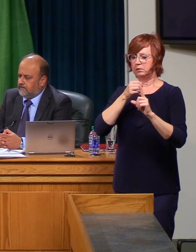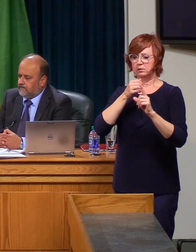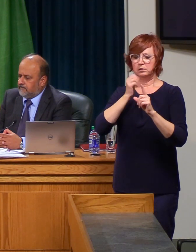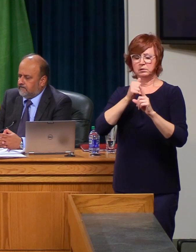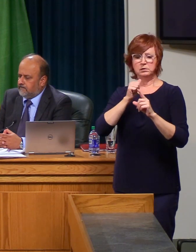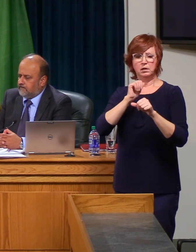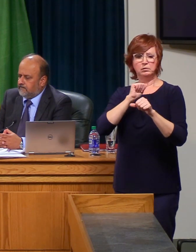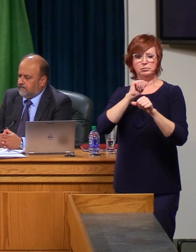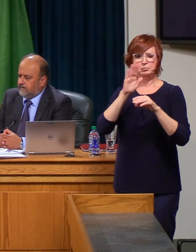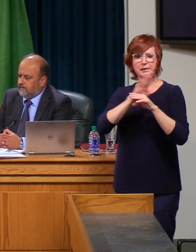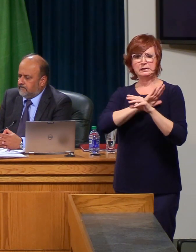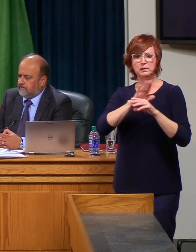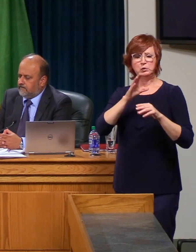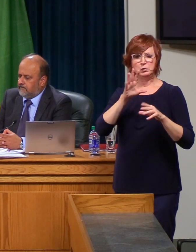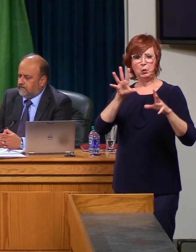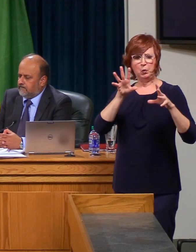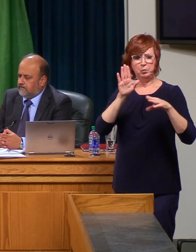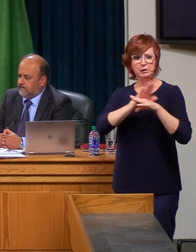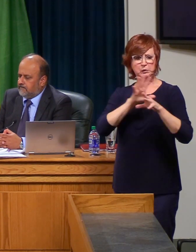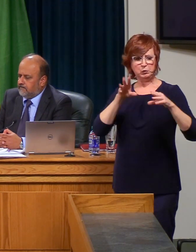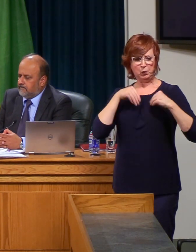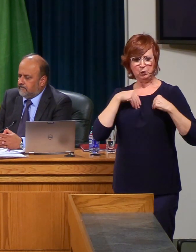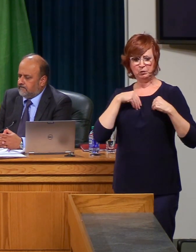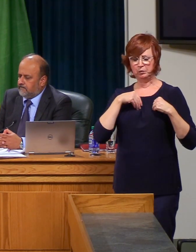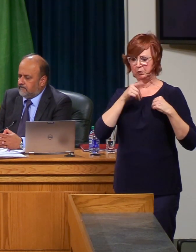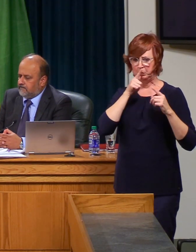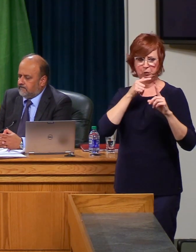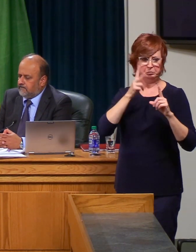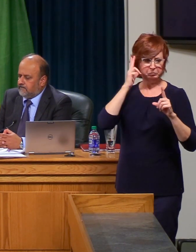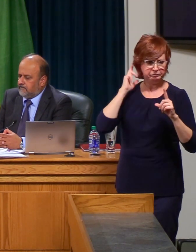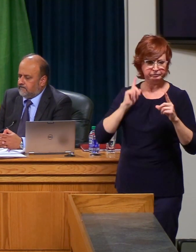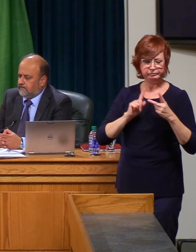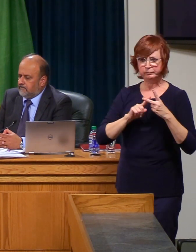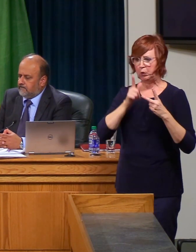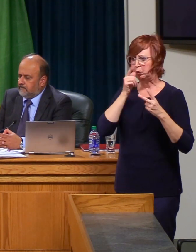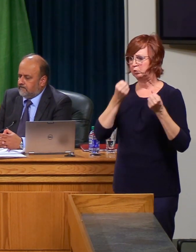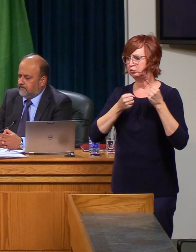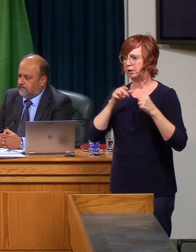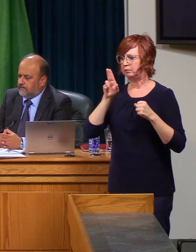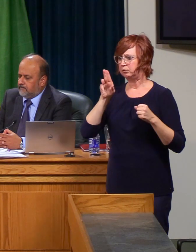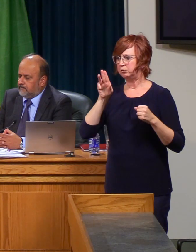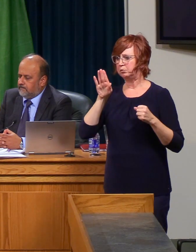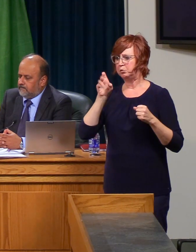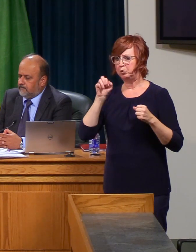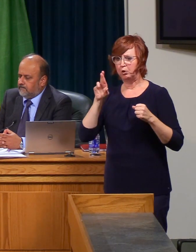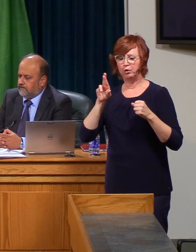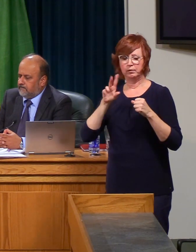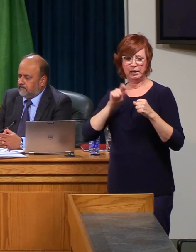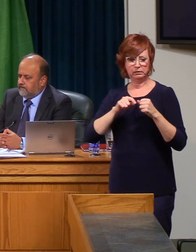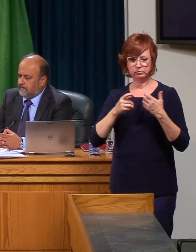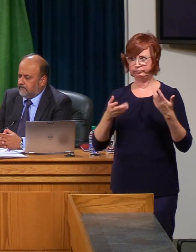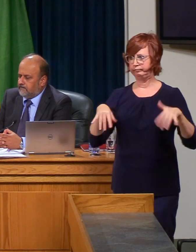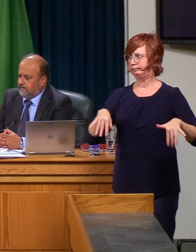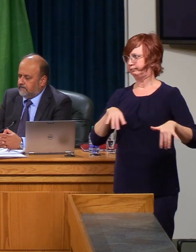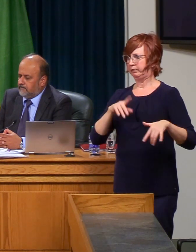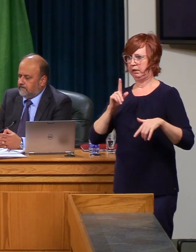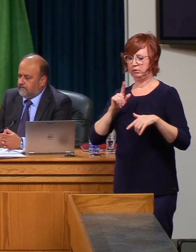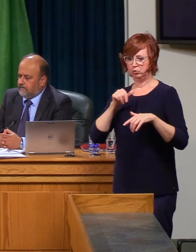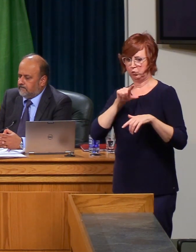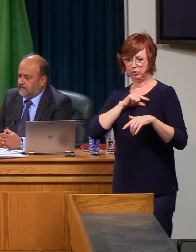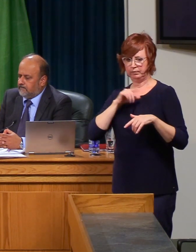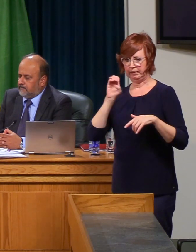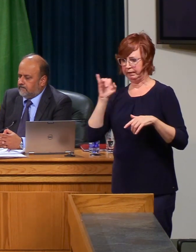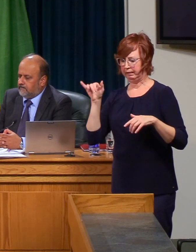is a one-person self-employed organization, doesn't pay into EI, needs to self-isolate for a period of time, can't access the